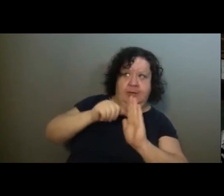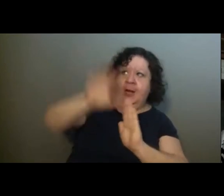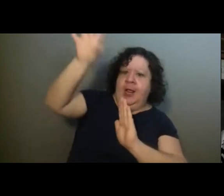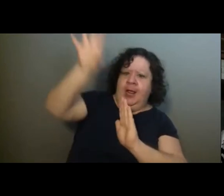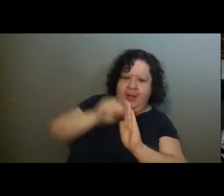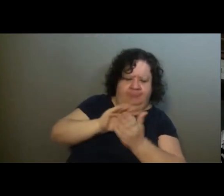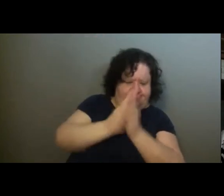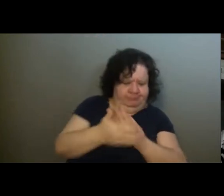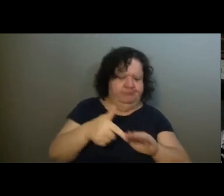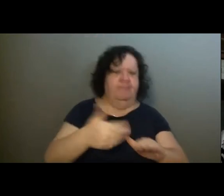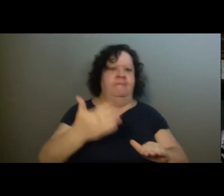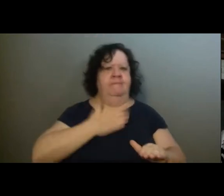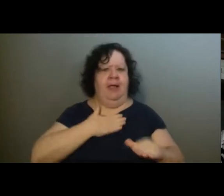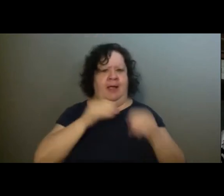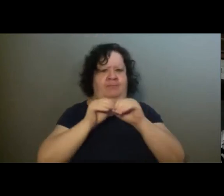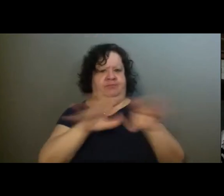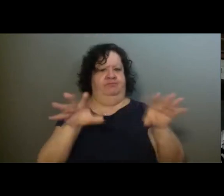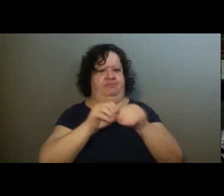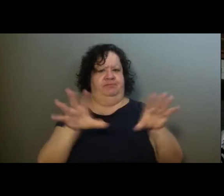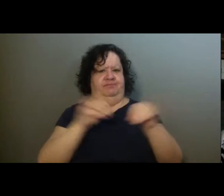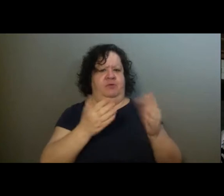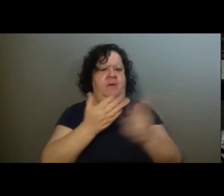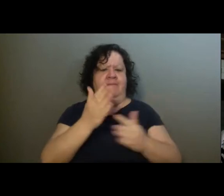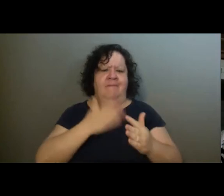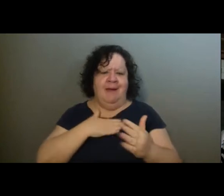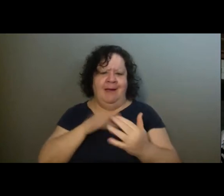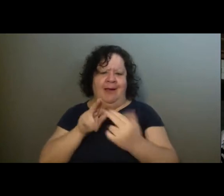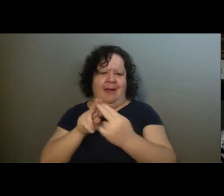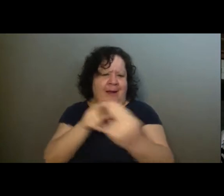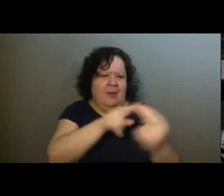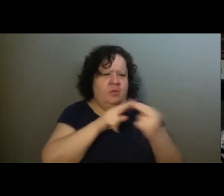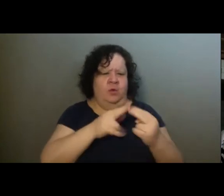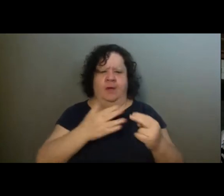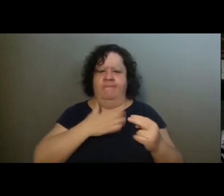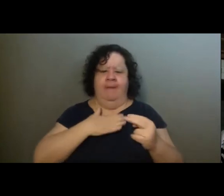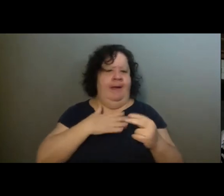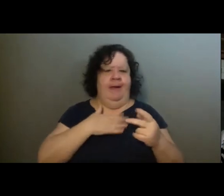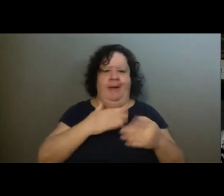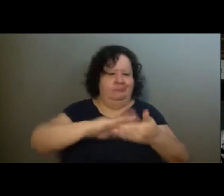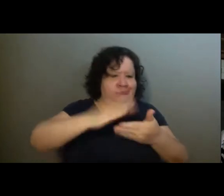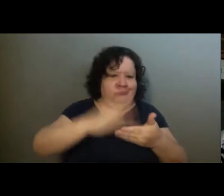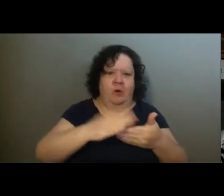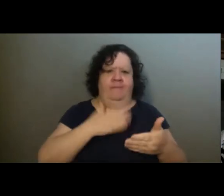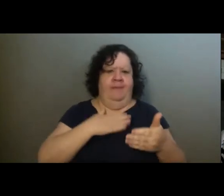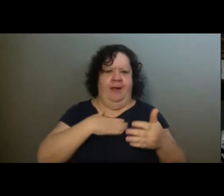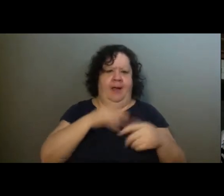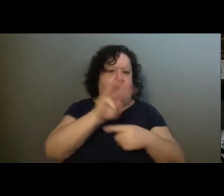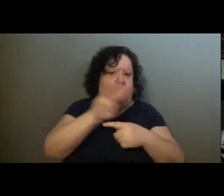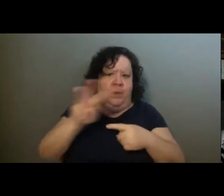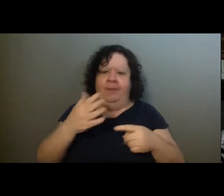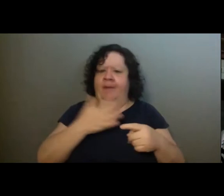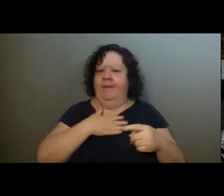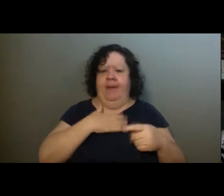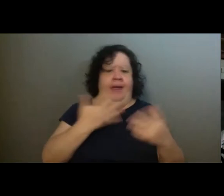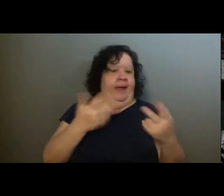own networks of groups, and they use either Facebook accounts that they have, they use their own Viber